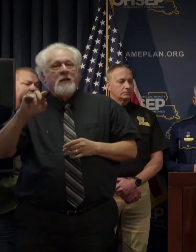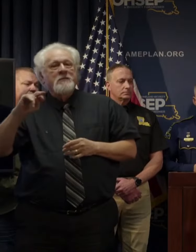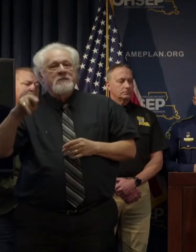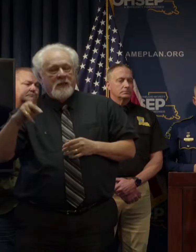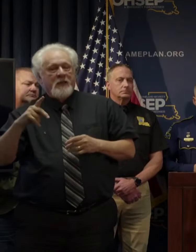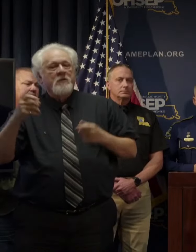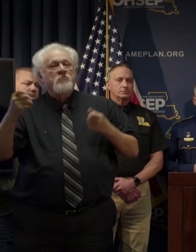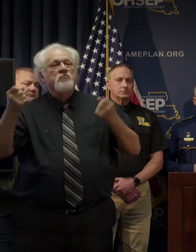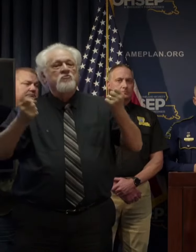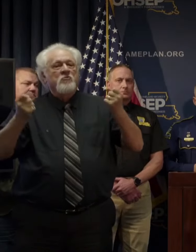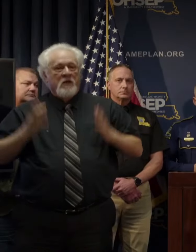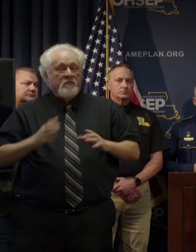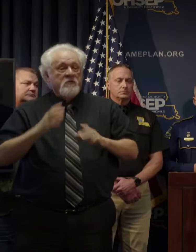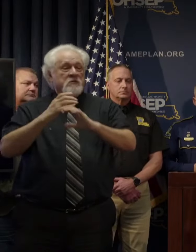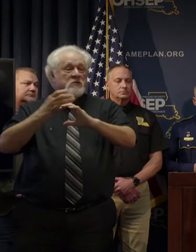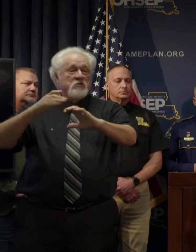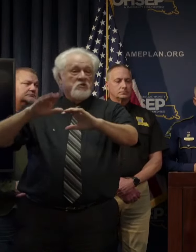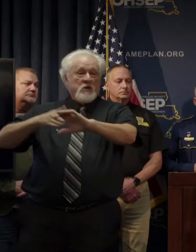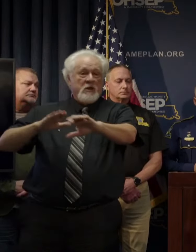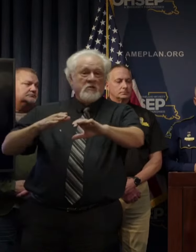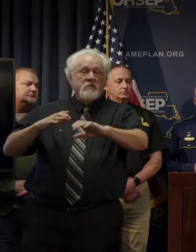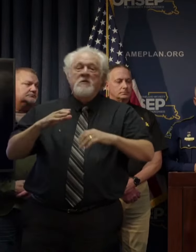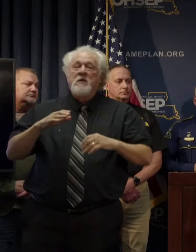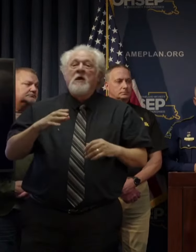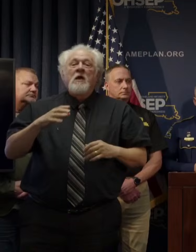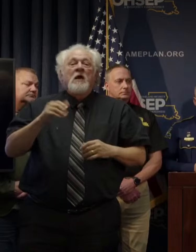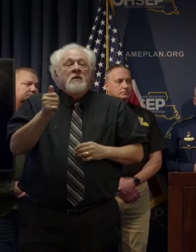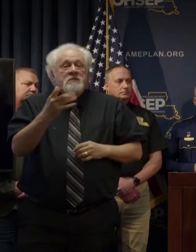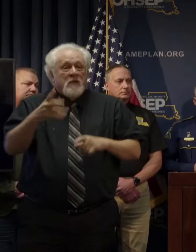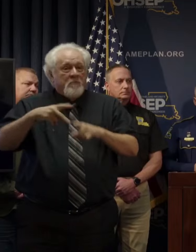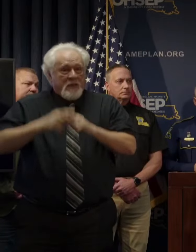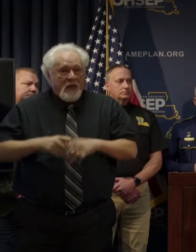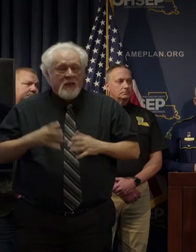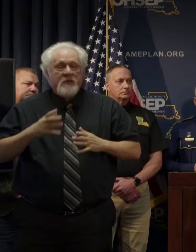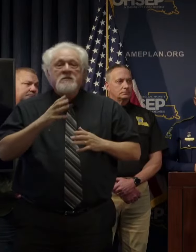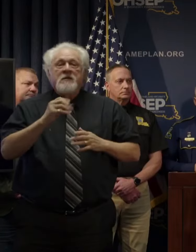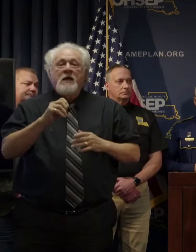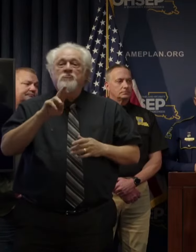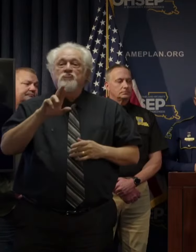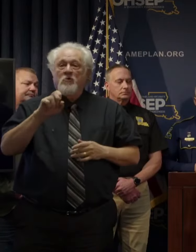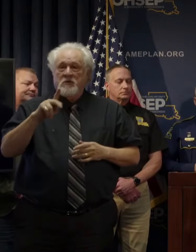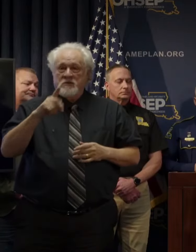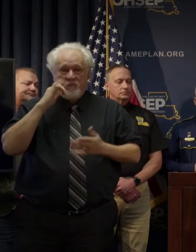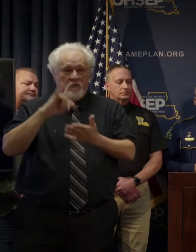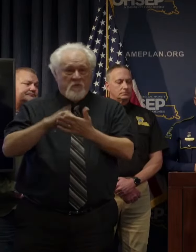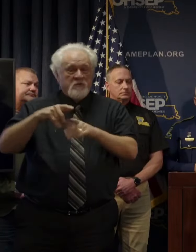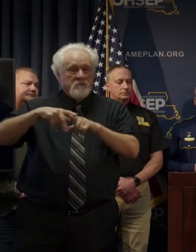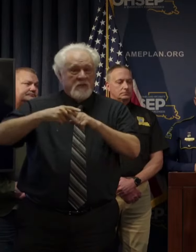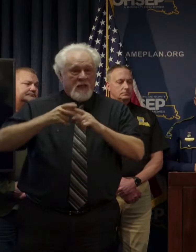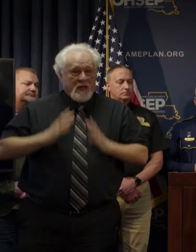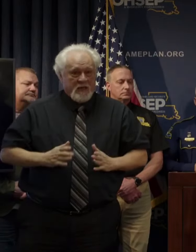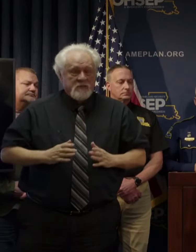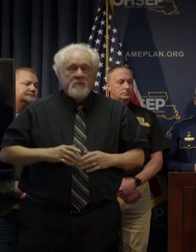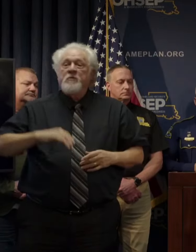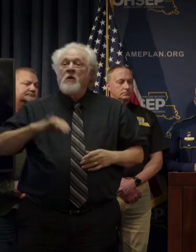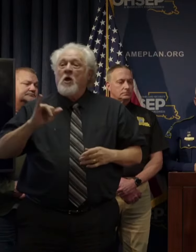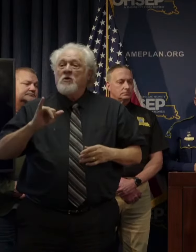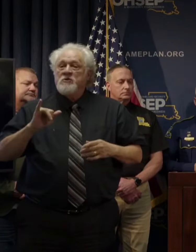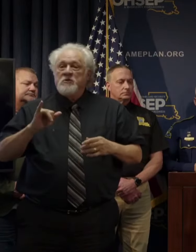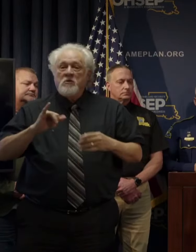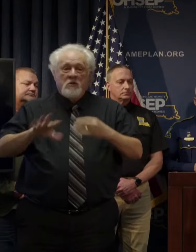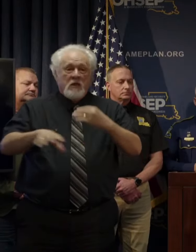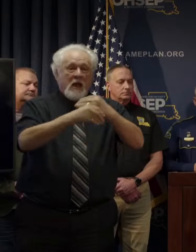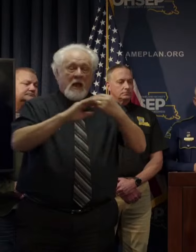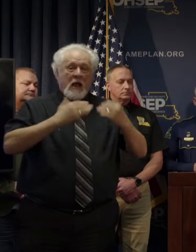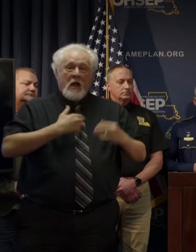drivers, 2 field mechanic trucks, and 4 mechanics. That's important. And they also have complemented our GOHSEP